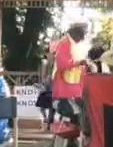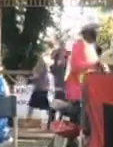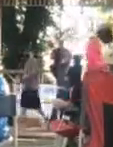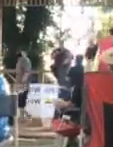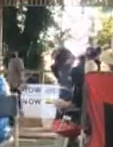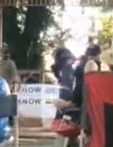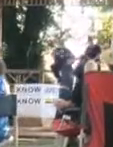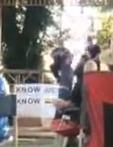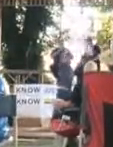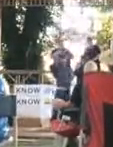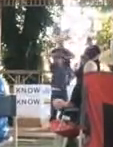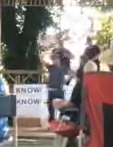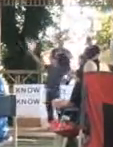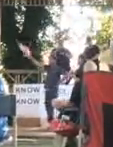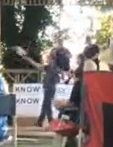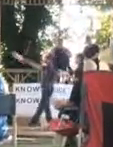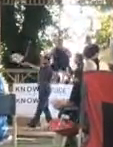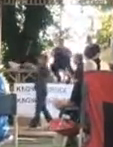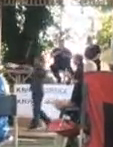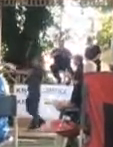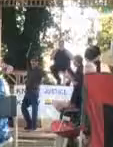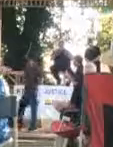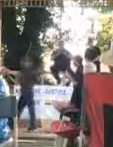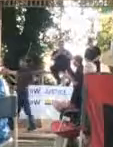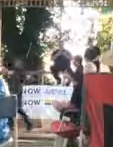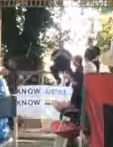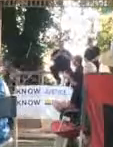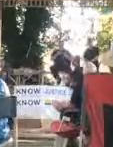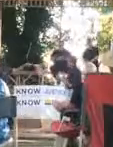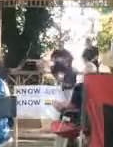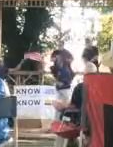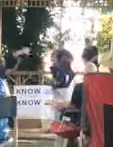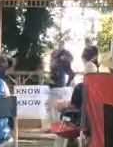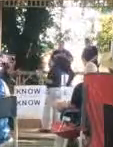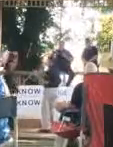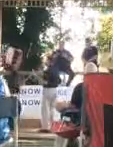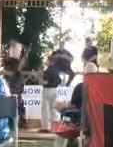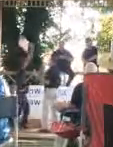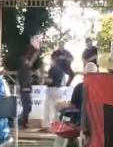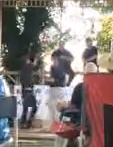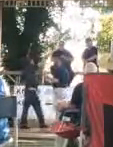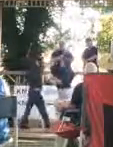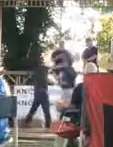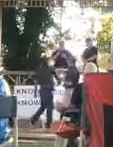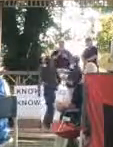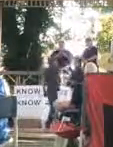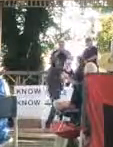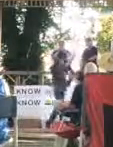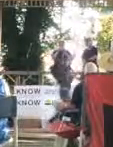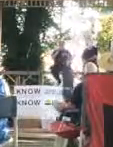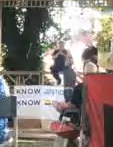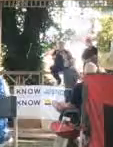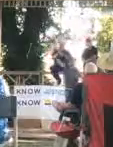Appreciate it if everyone would honor that. We are not engaging. All right? We're going to be like the students in our community who are working